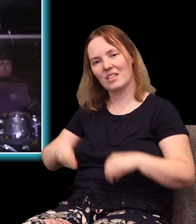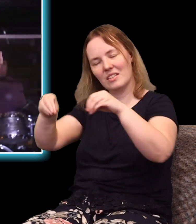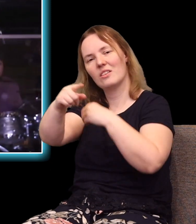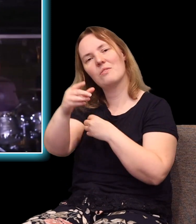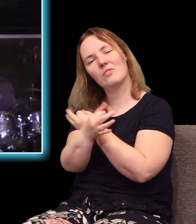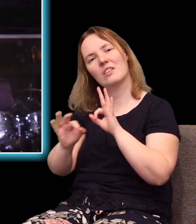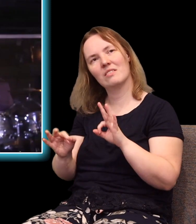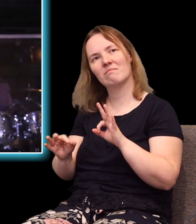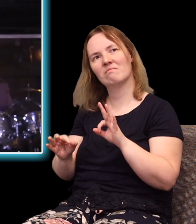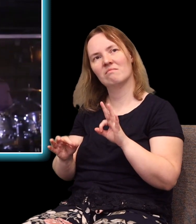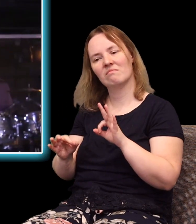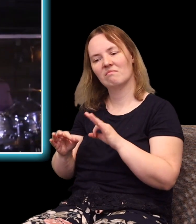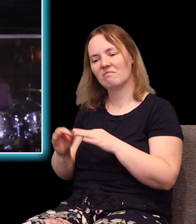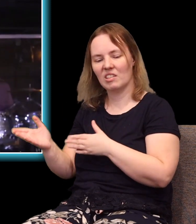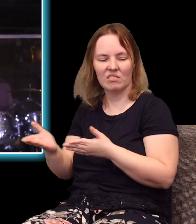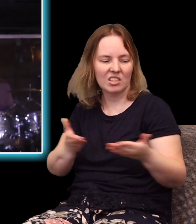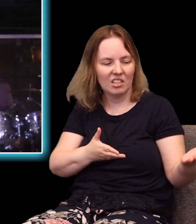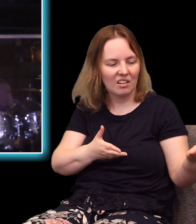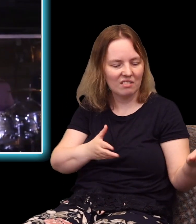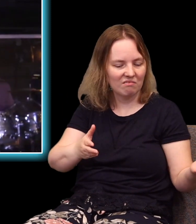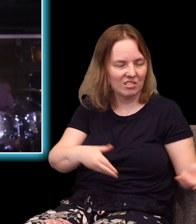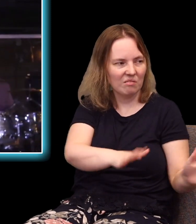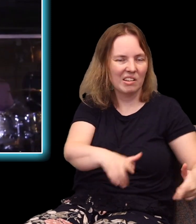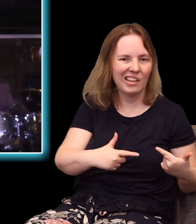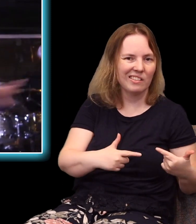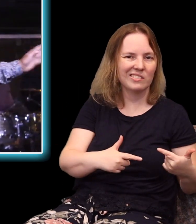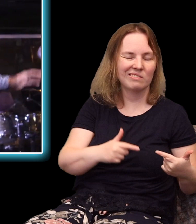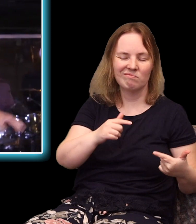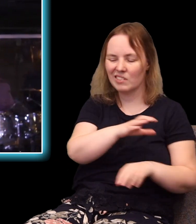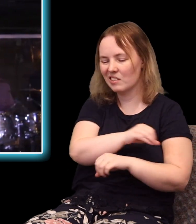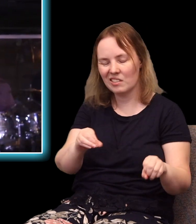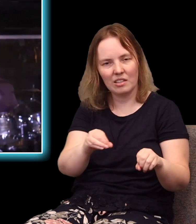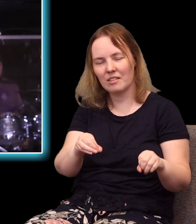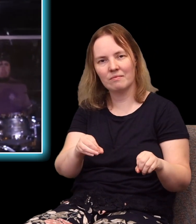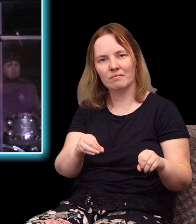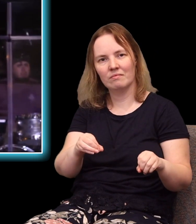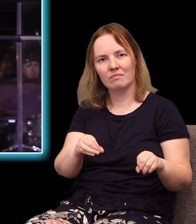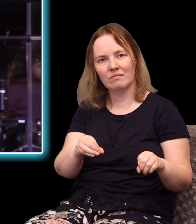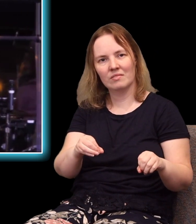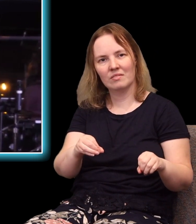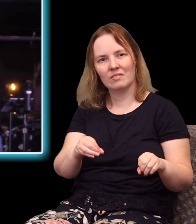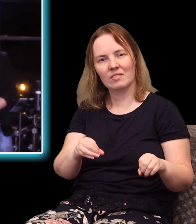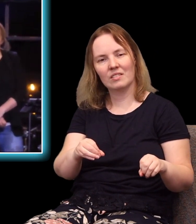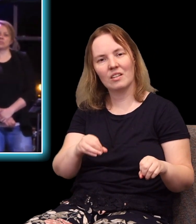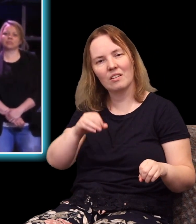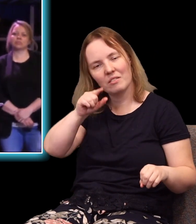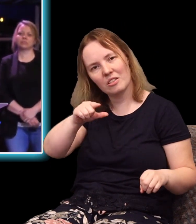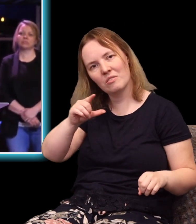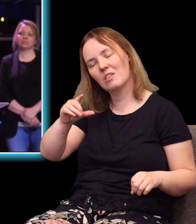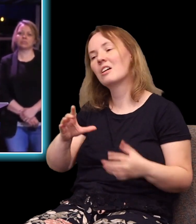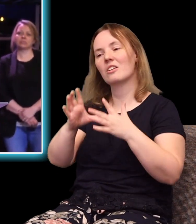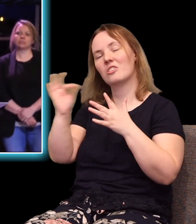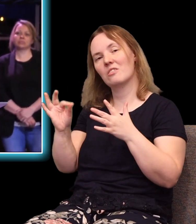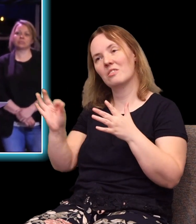free. Don't go back into the lifestyle. There's nothing to that. No, the life will be seen in you when